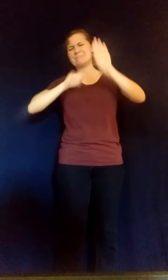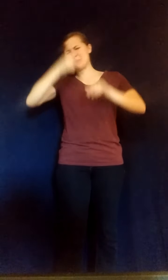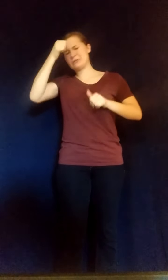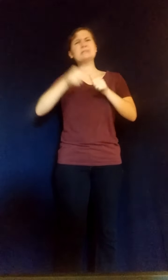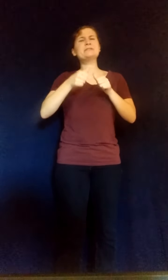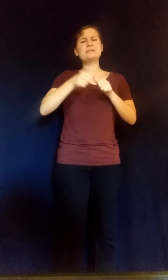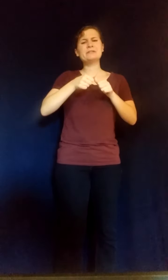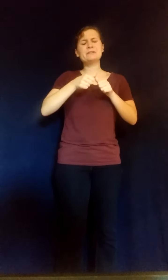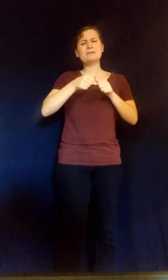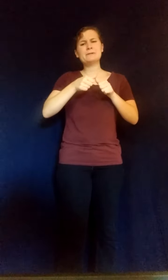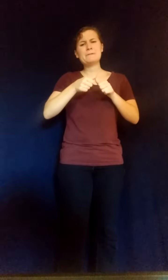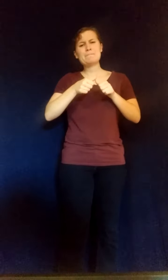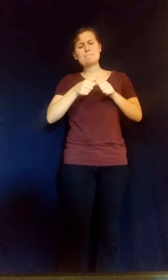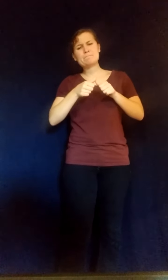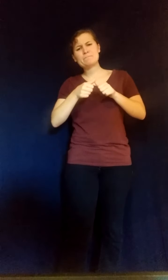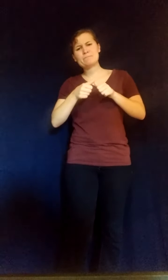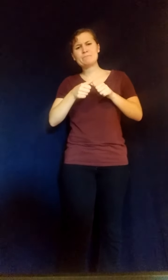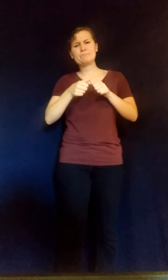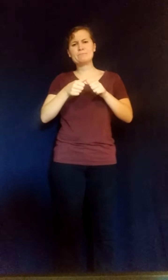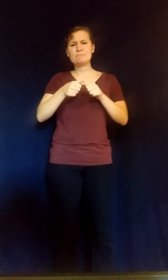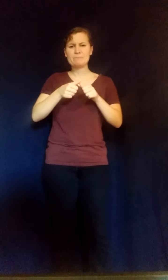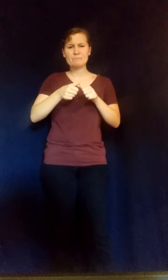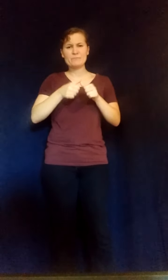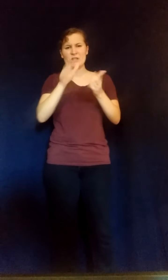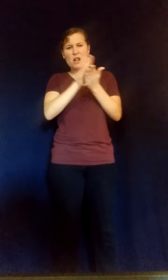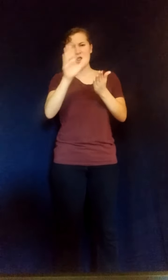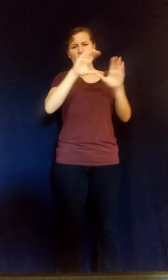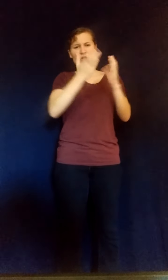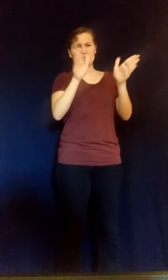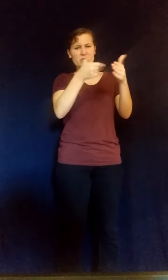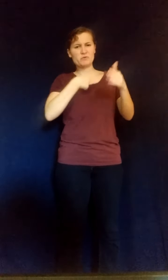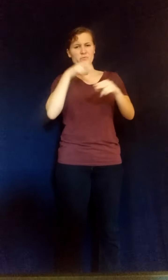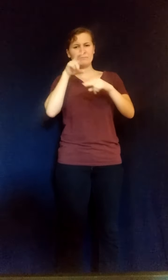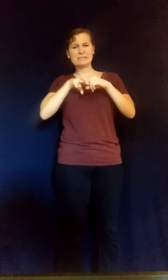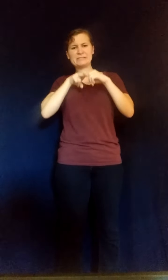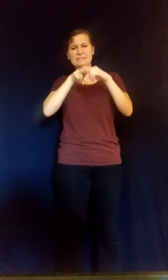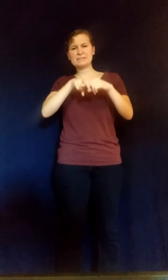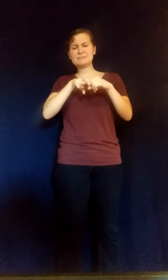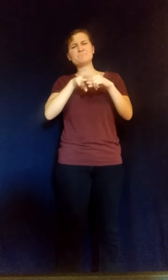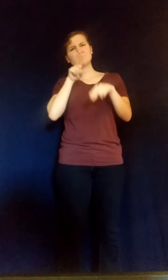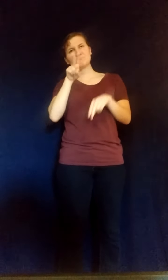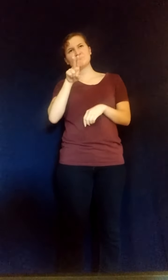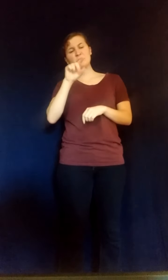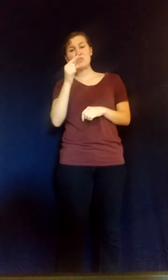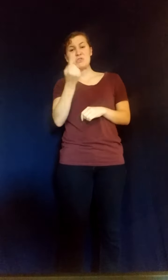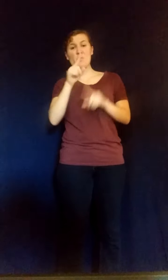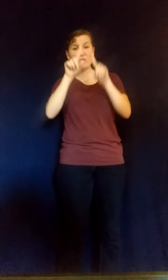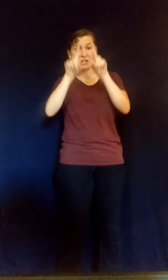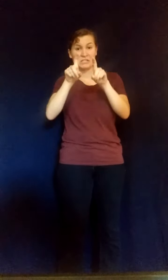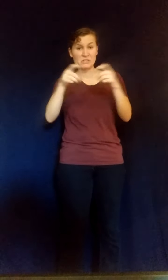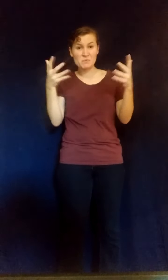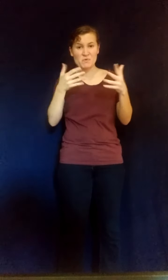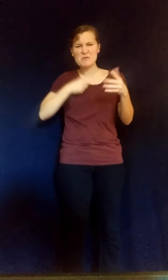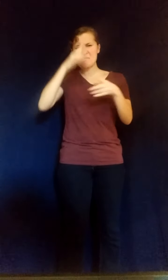remember sitting in a college classroom, and the only thing being tested is my faith in God. The only